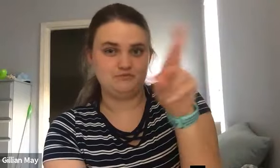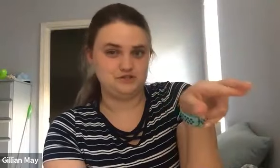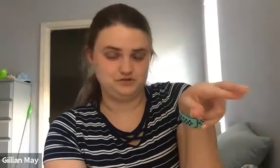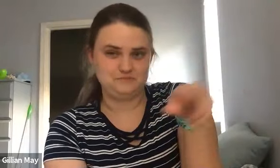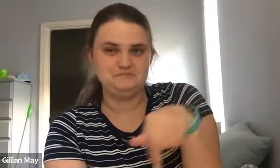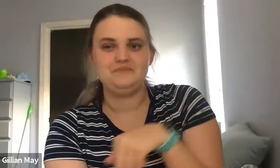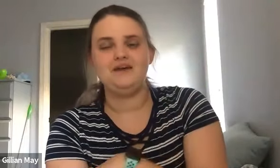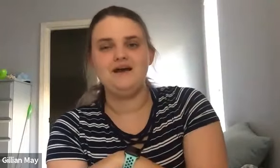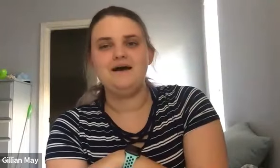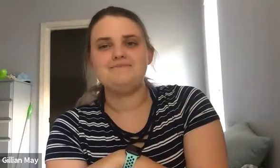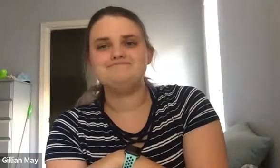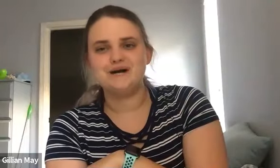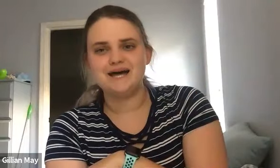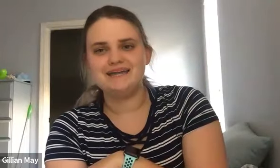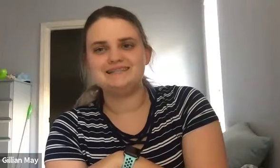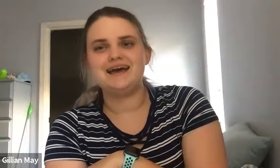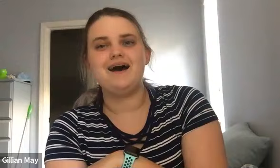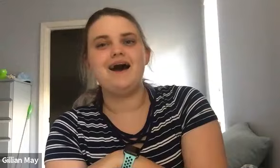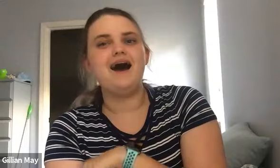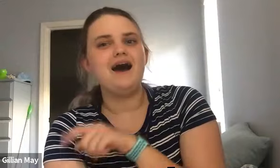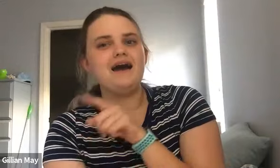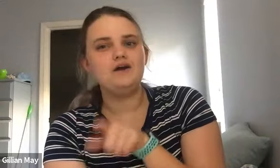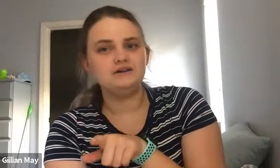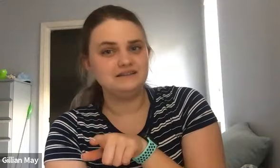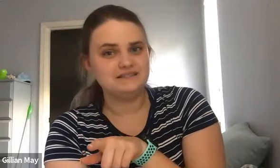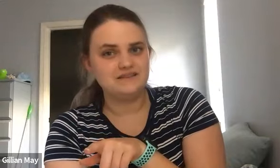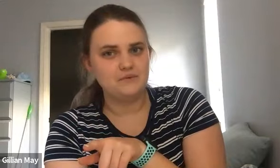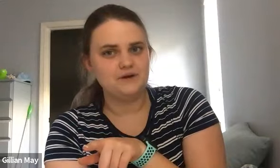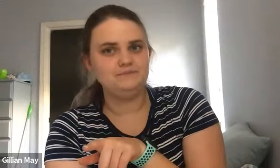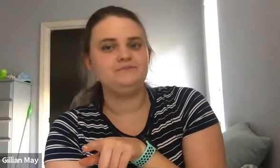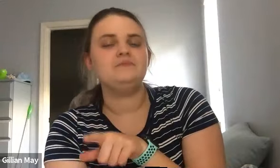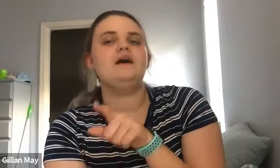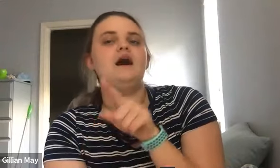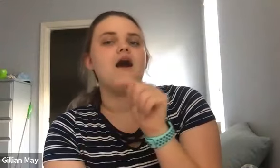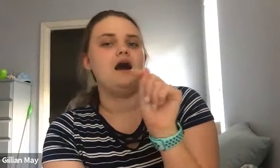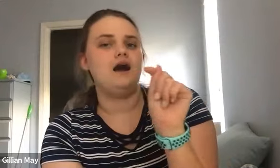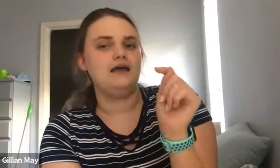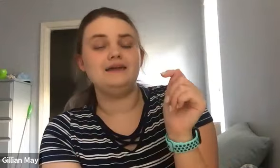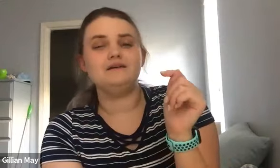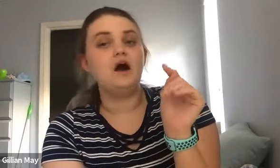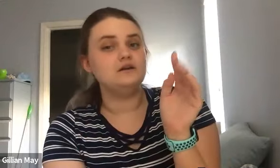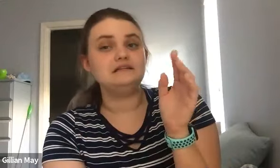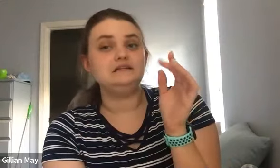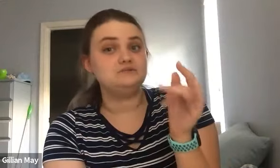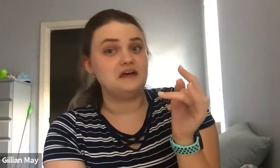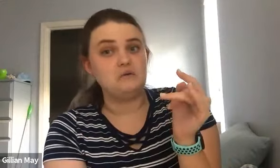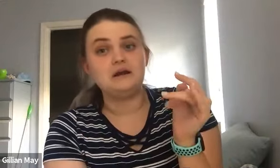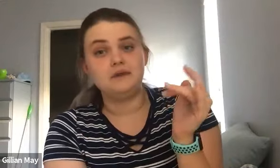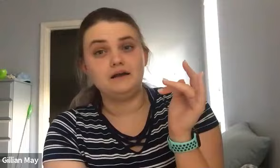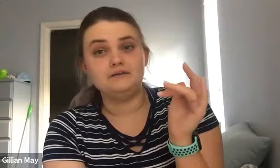it, restroom. But I hardly see that one. And hardly use that one. I'm not gonna